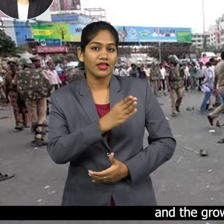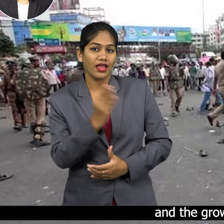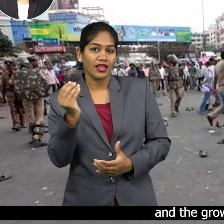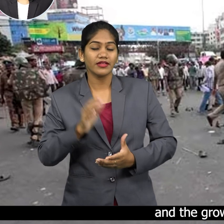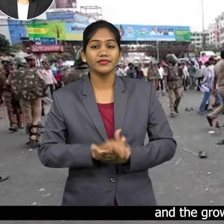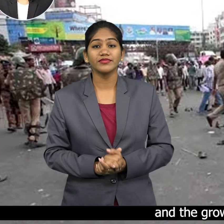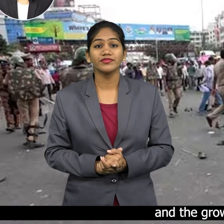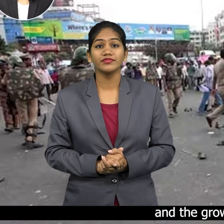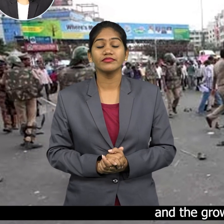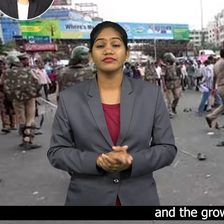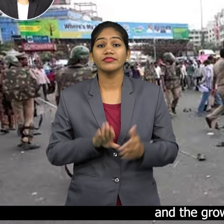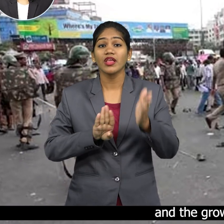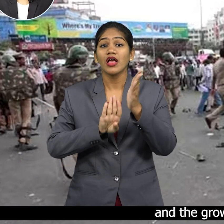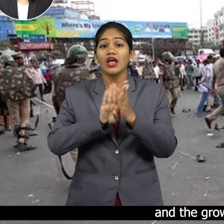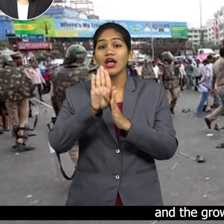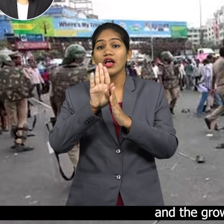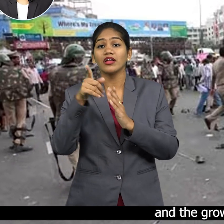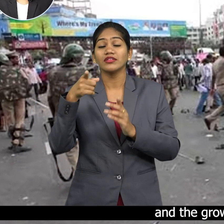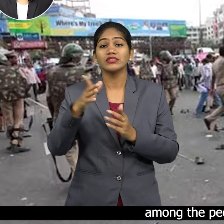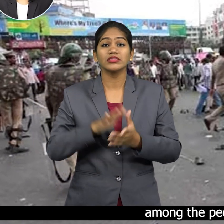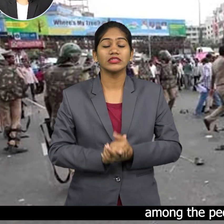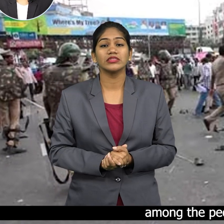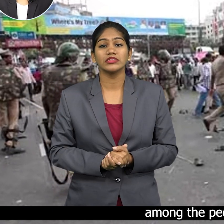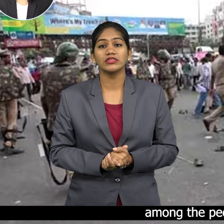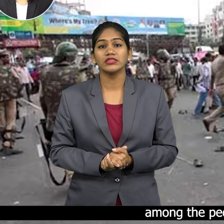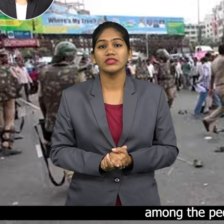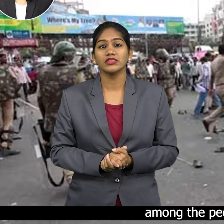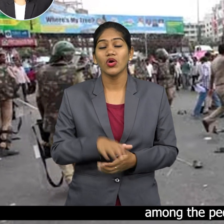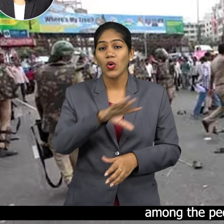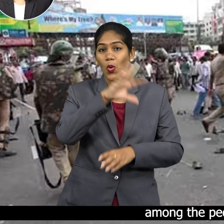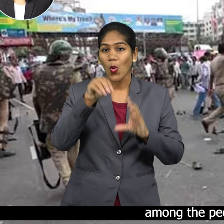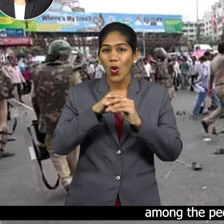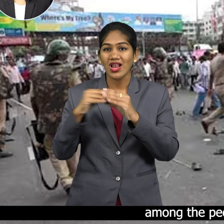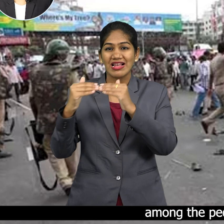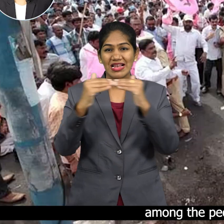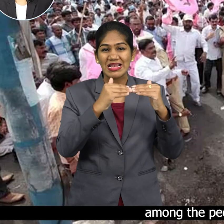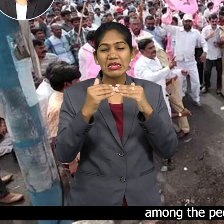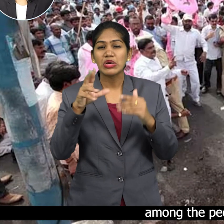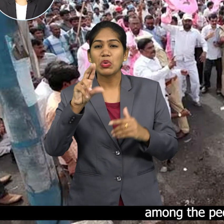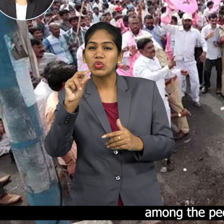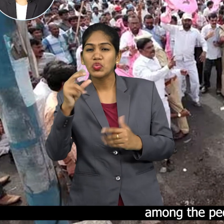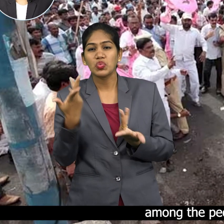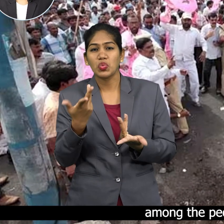and the growth of discontent among the people of Telangana.